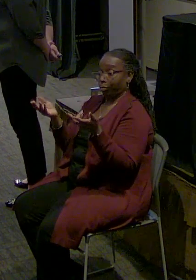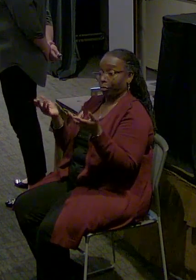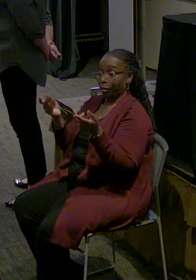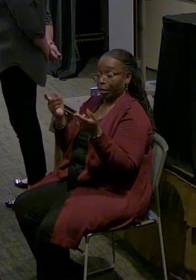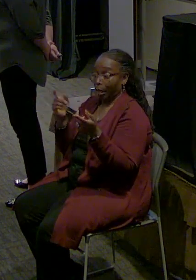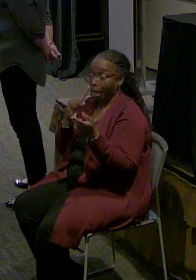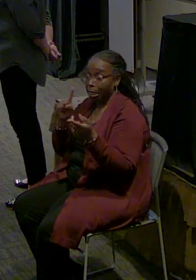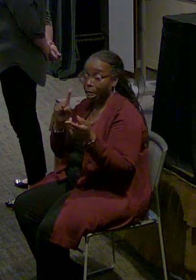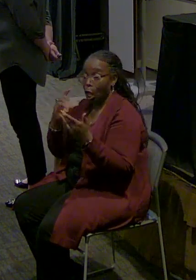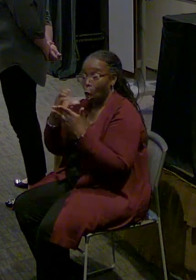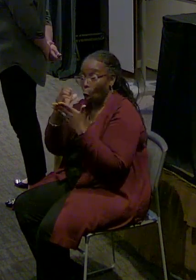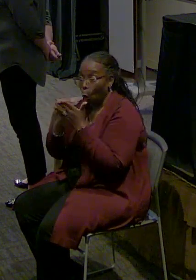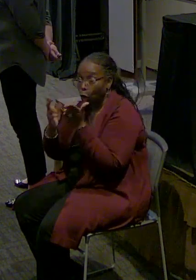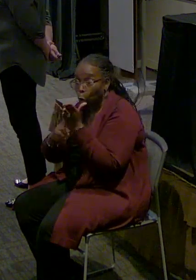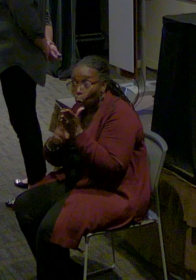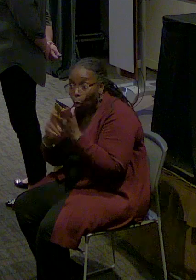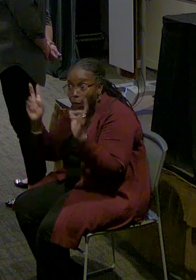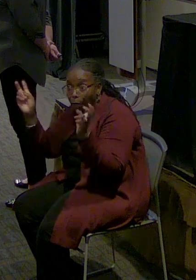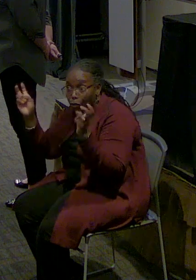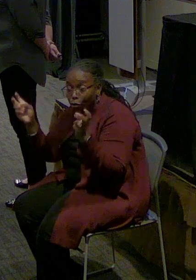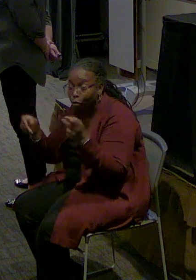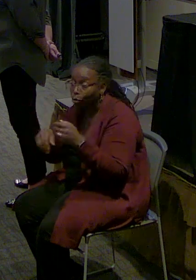Is it a course enrollment issue?